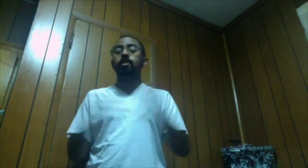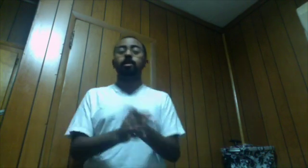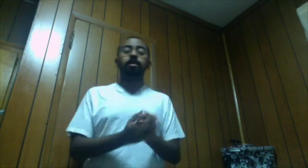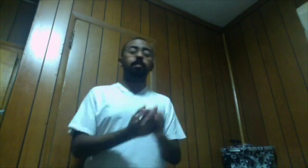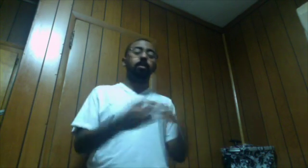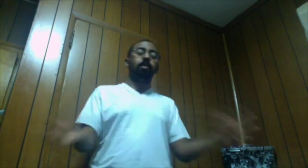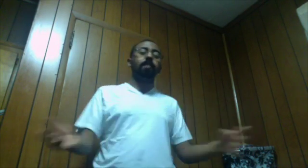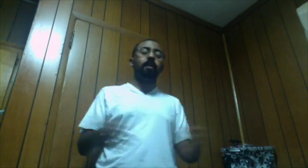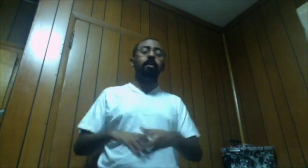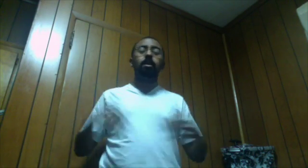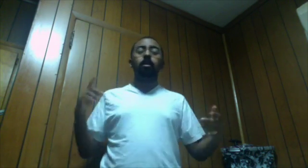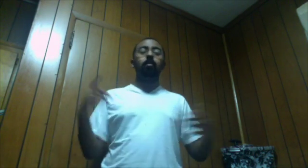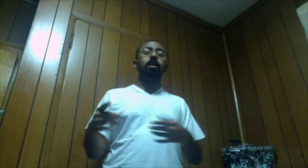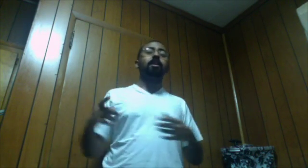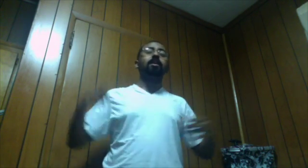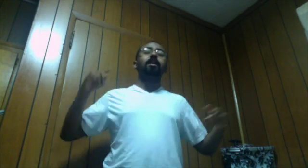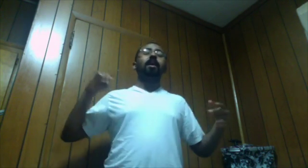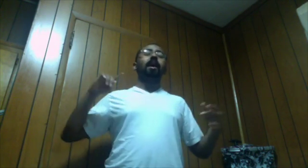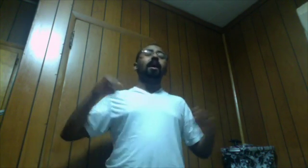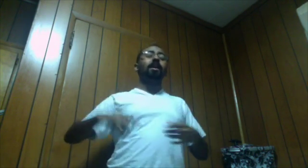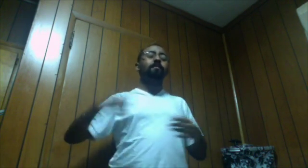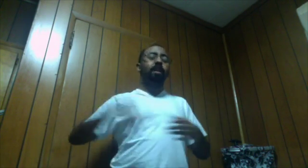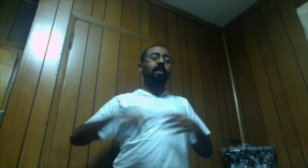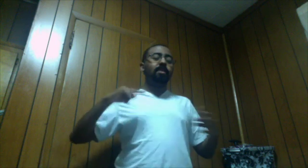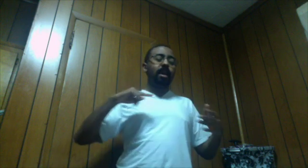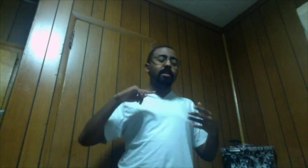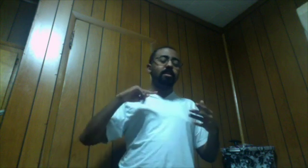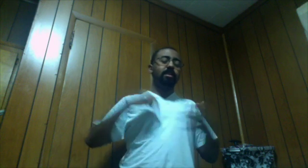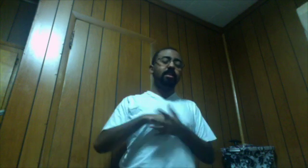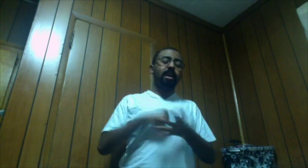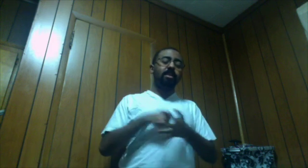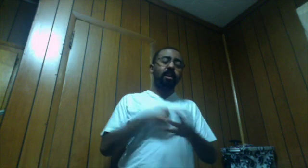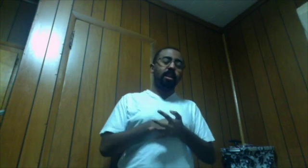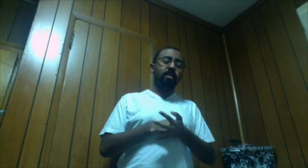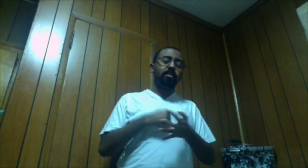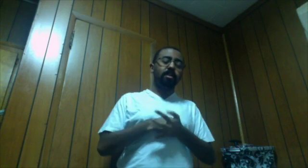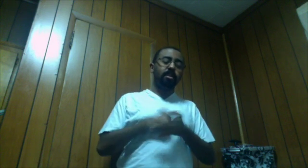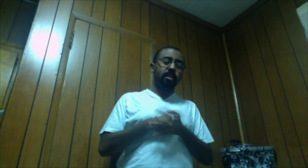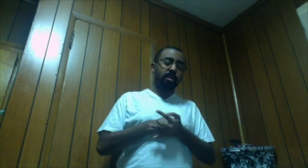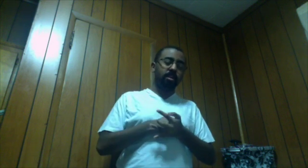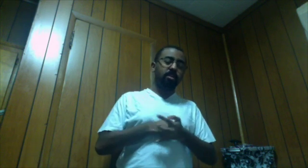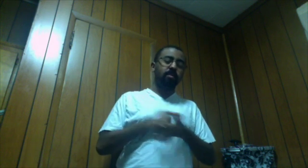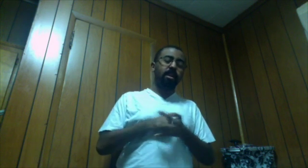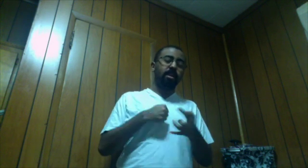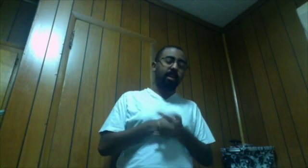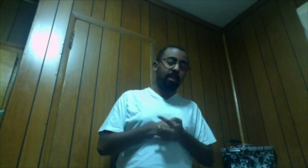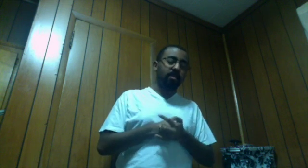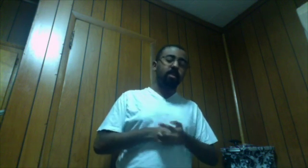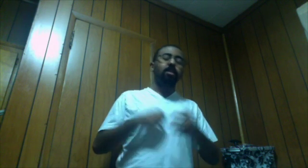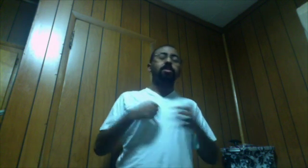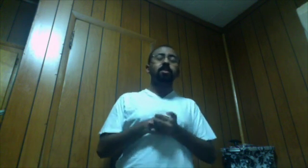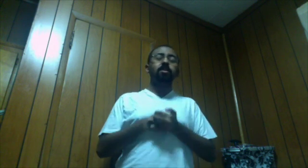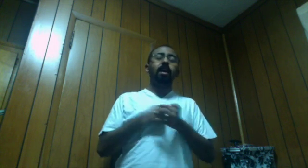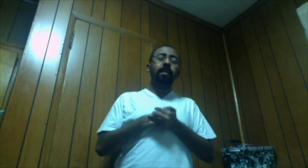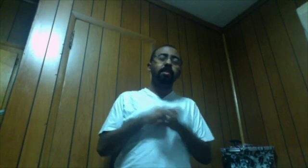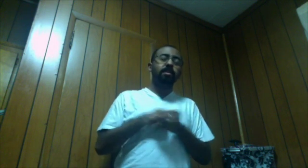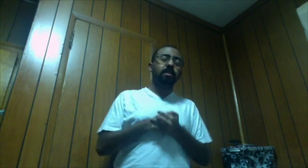and what qualified. 1. Anime that did not air this year do not count. So obviously,